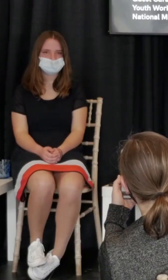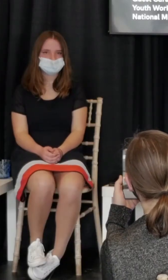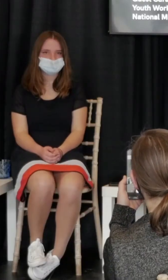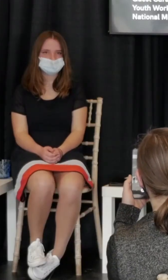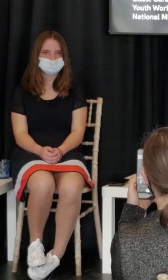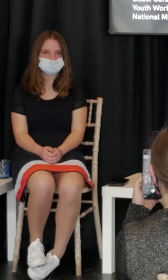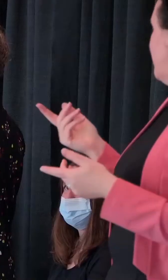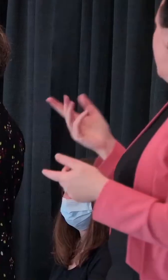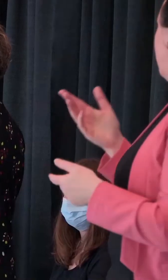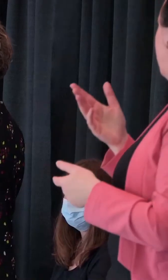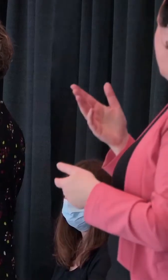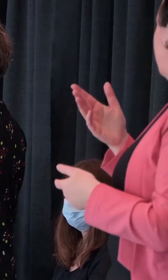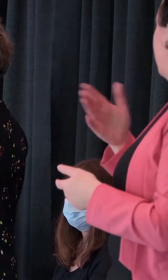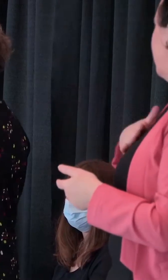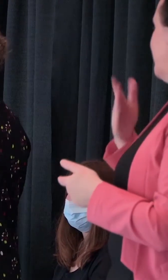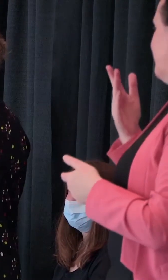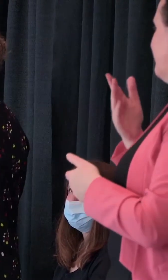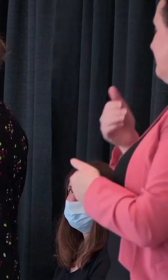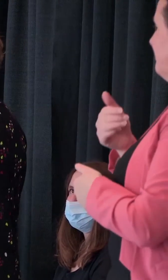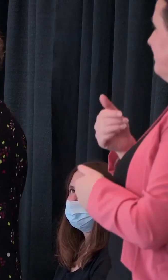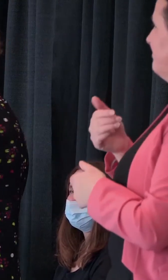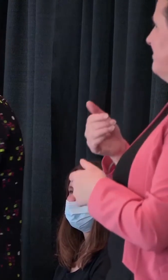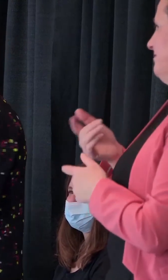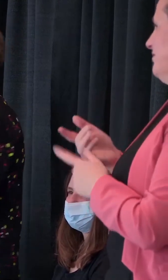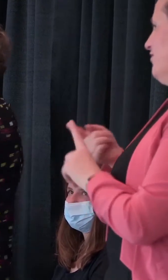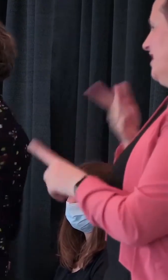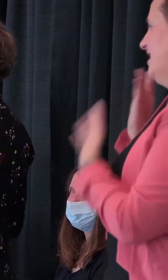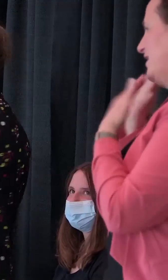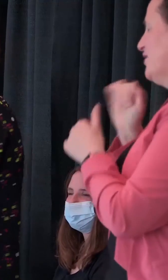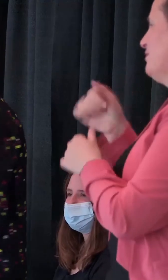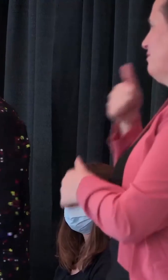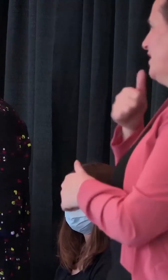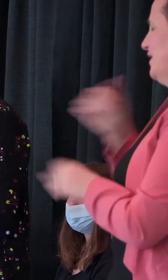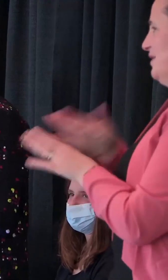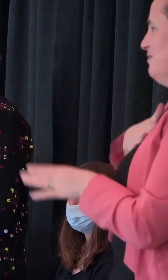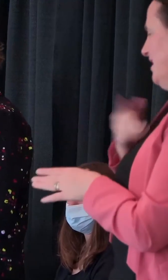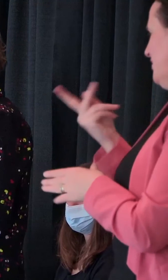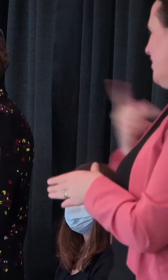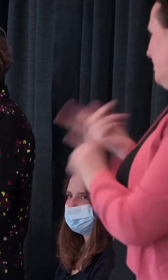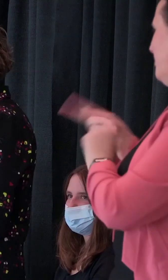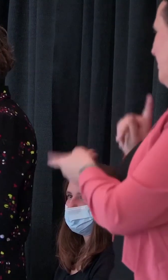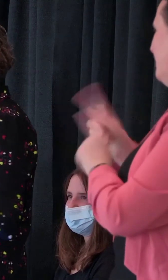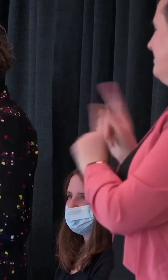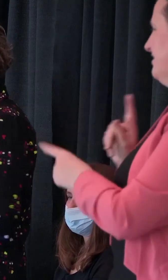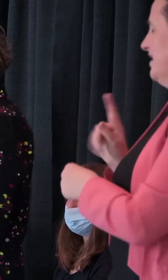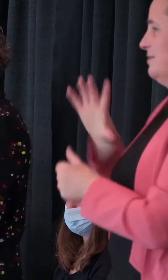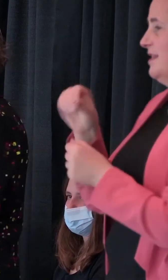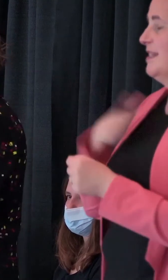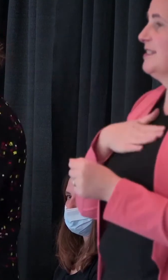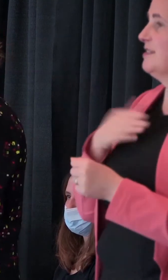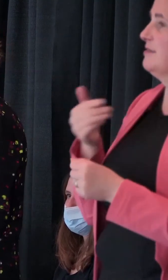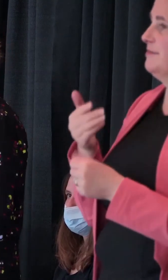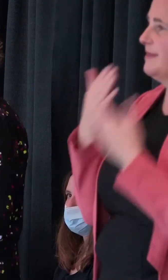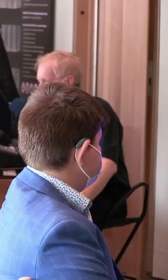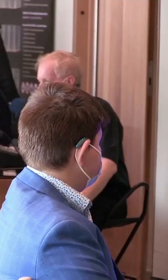likewise, Johanna, I'd like to acknowledge your patience with me, so it works both ways. Thank you. I'd also like to acknowledge the support